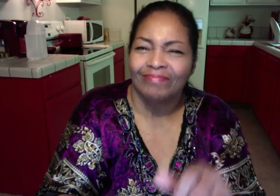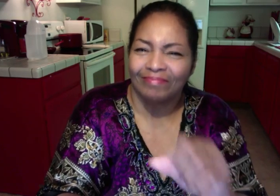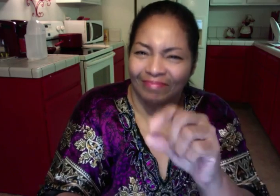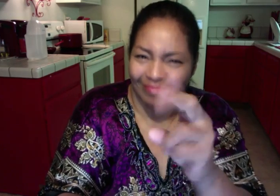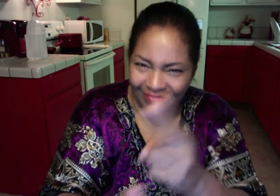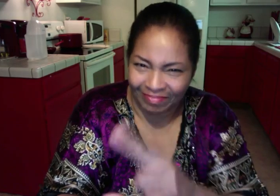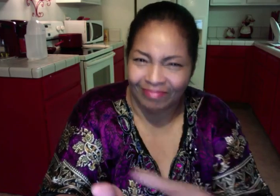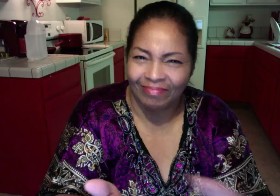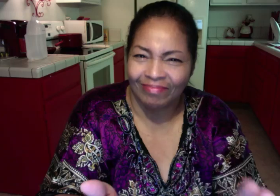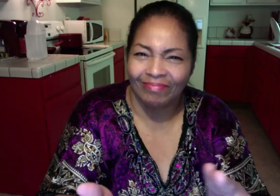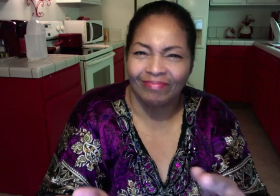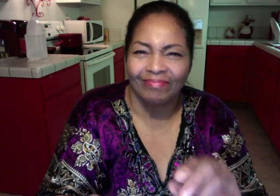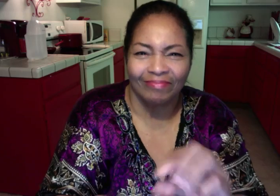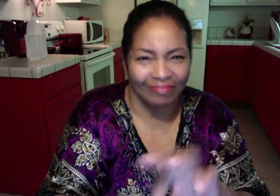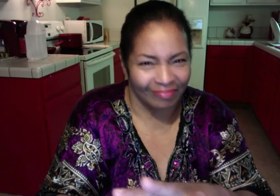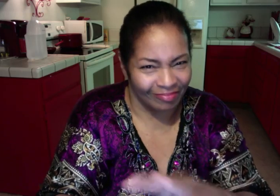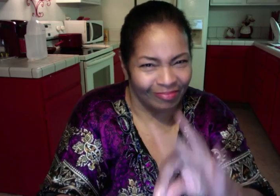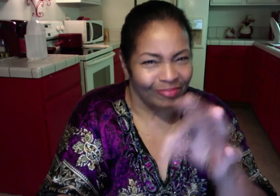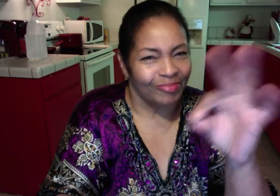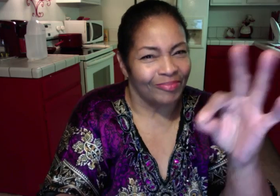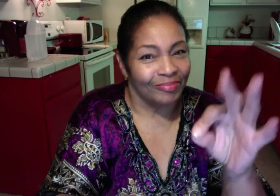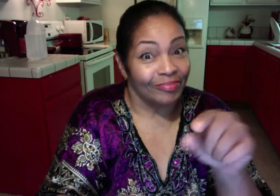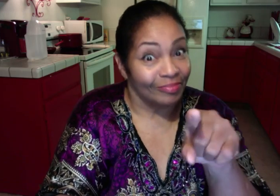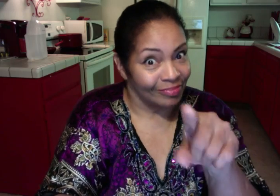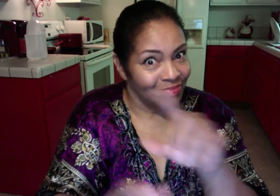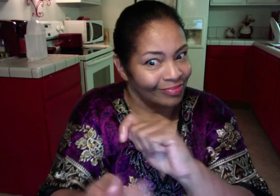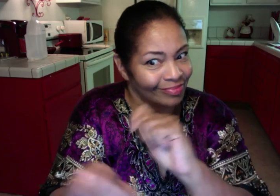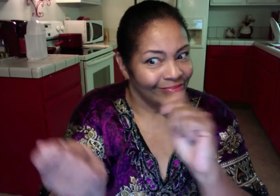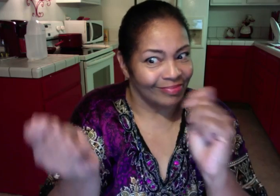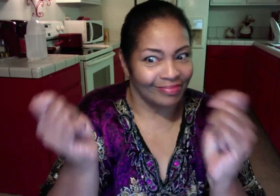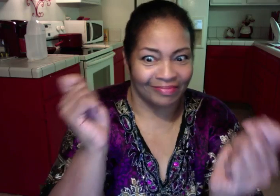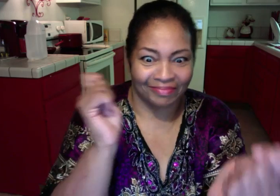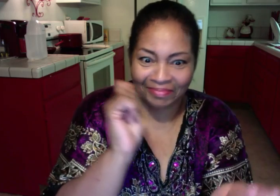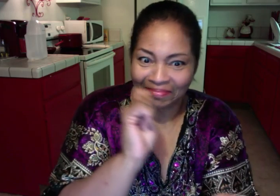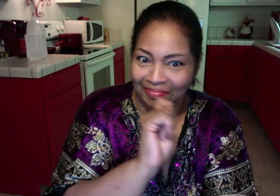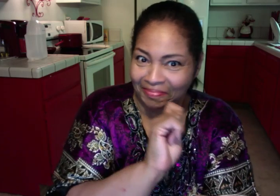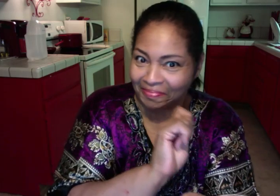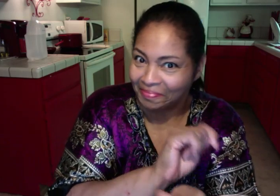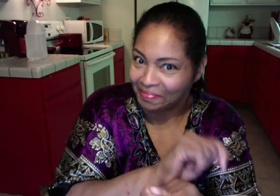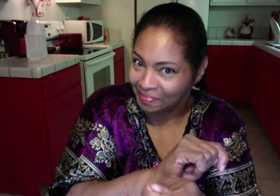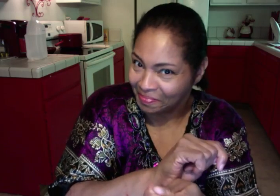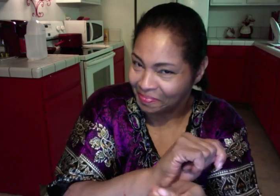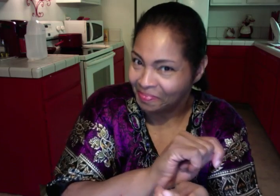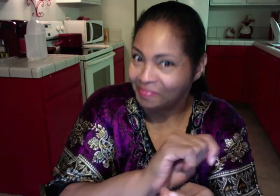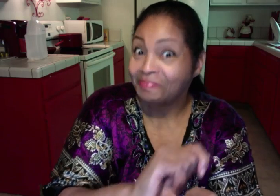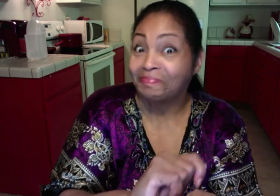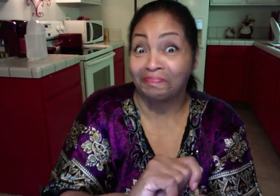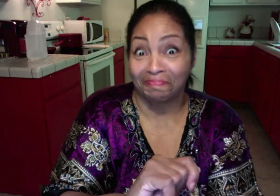of wanting to get back at somebody, you'll find yourself wanting to check with God before you make the next